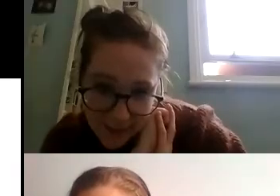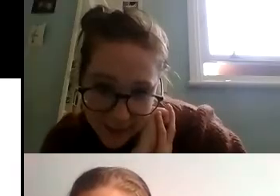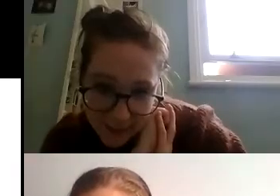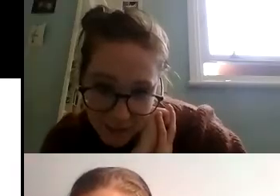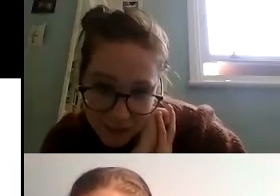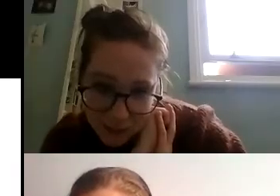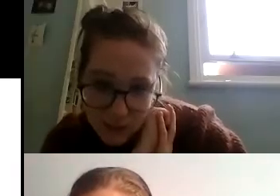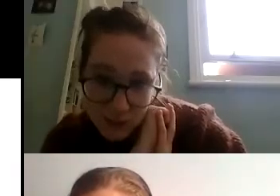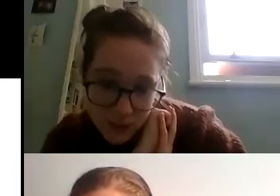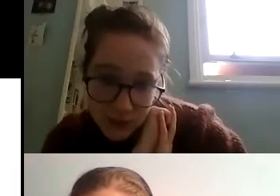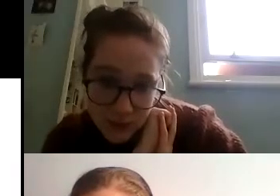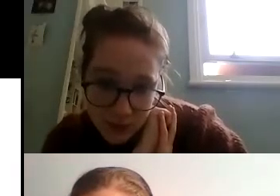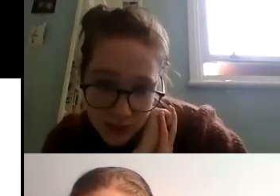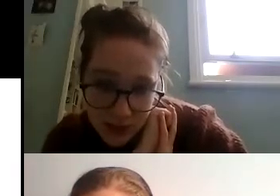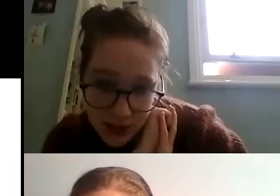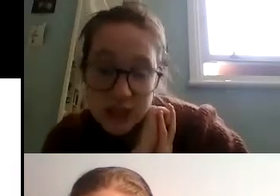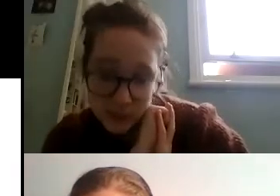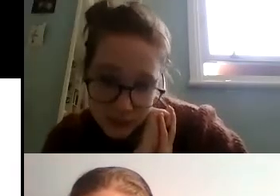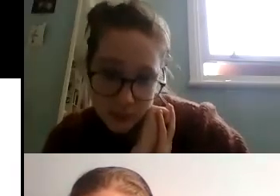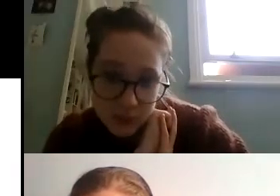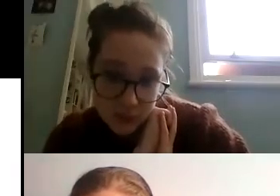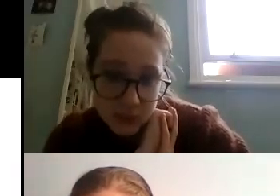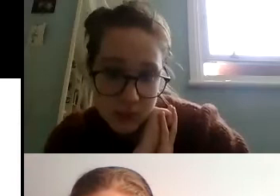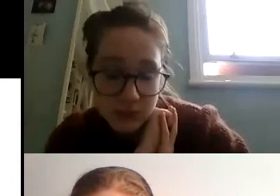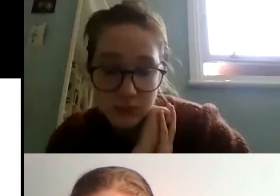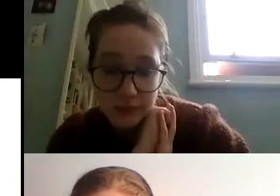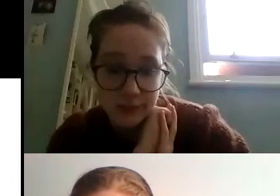E, yep. Mm-hmm.